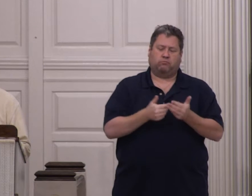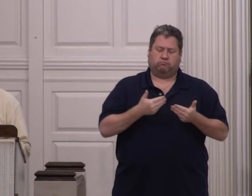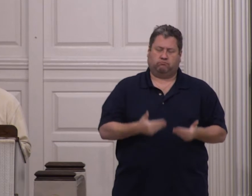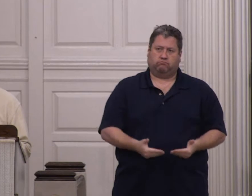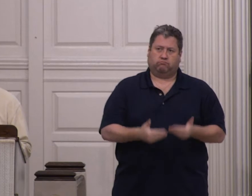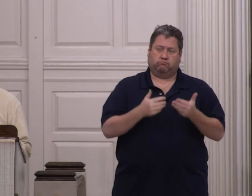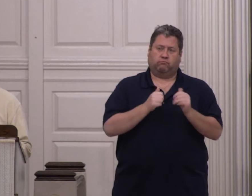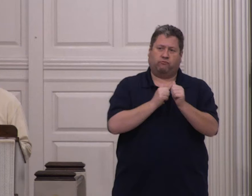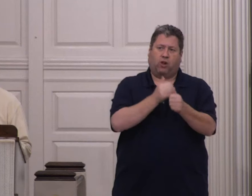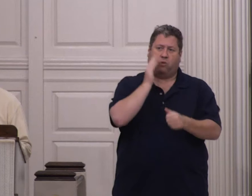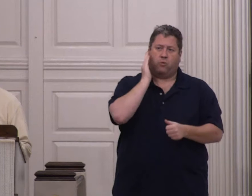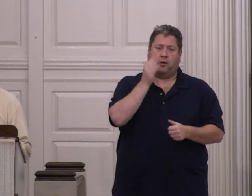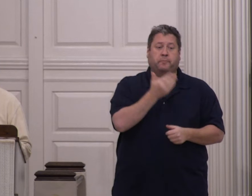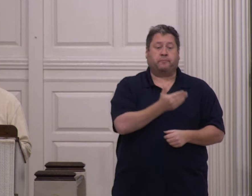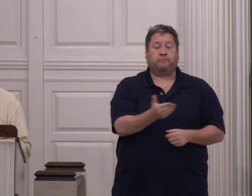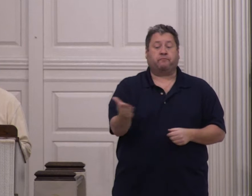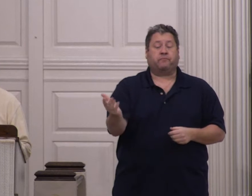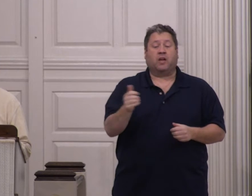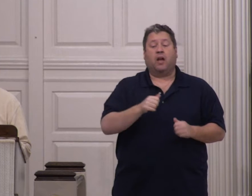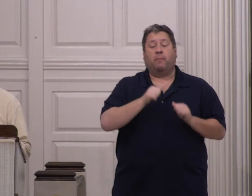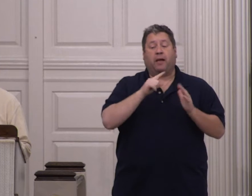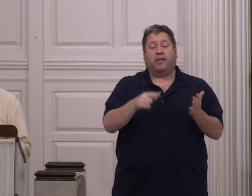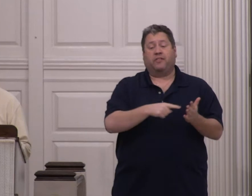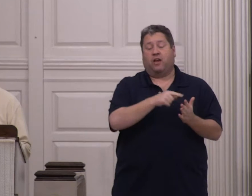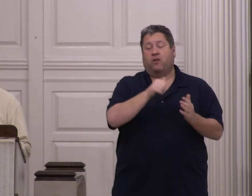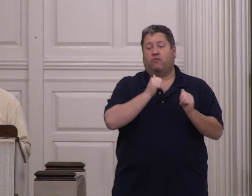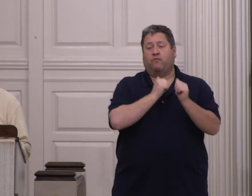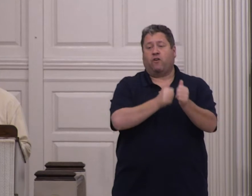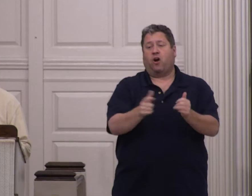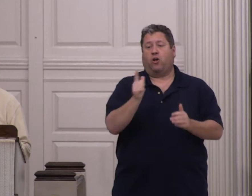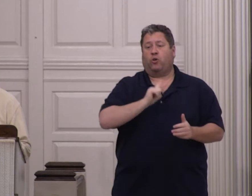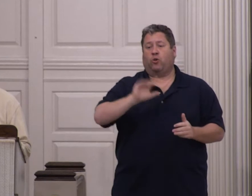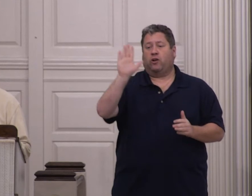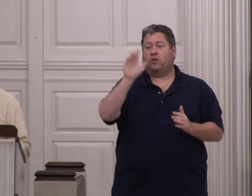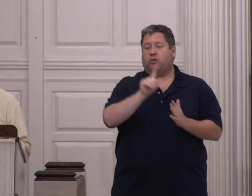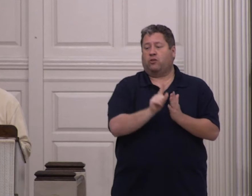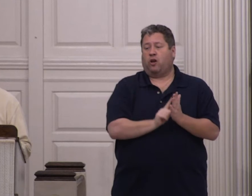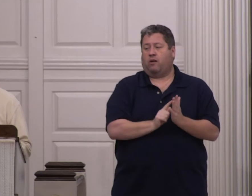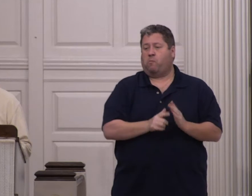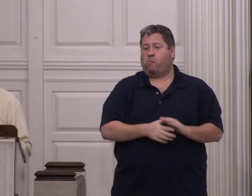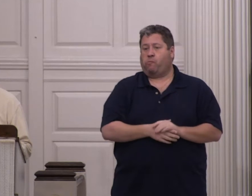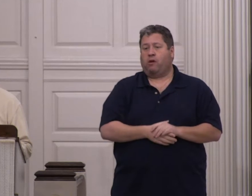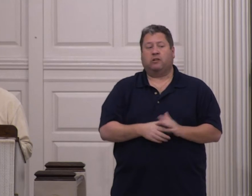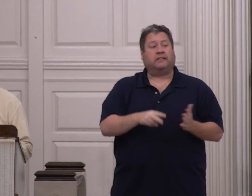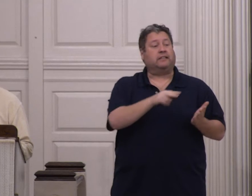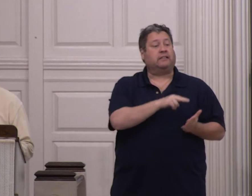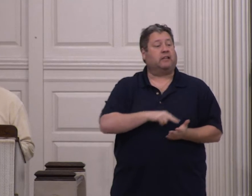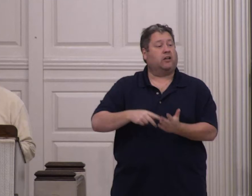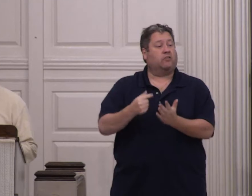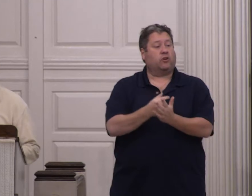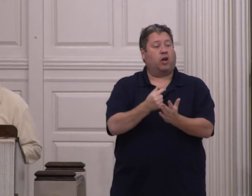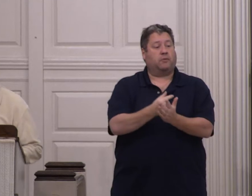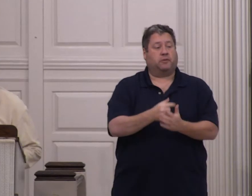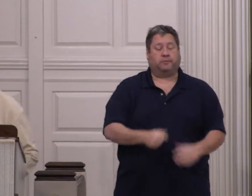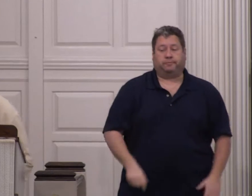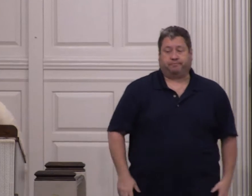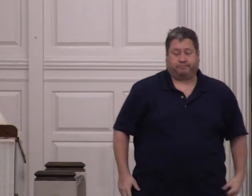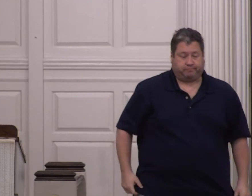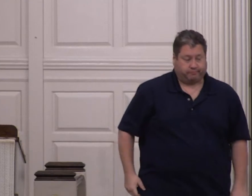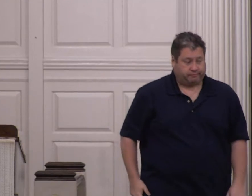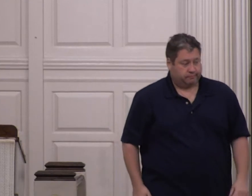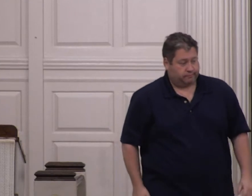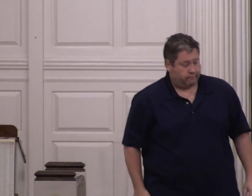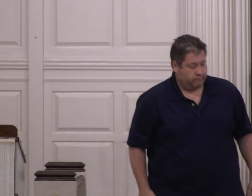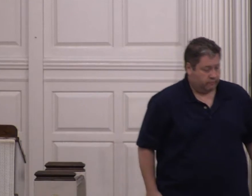me. Blessed are they who follow the law of the Lord. Please stand for the reading of the Holy Gospel.